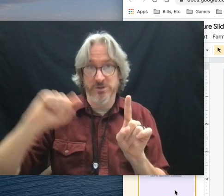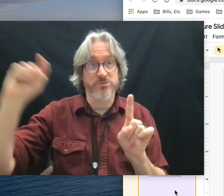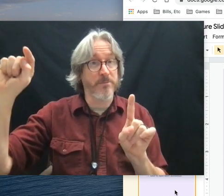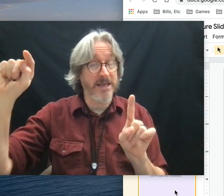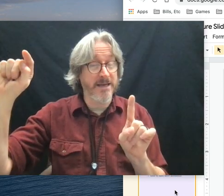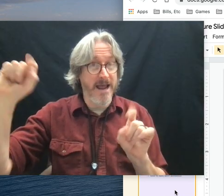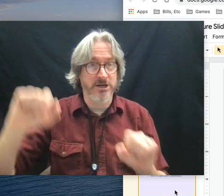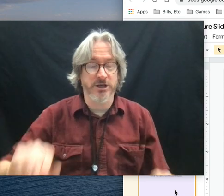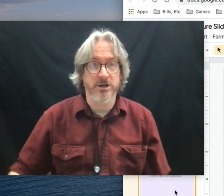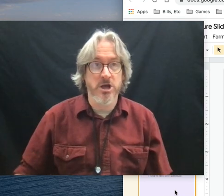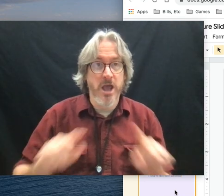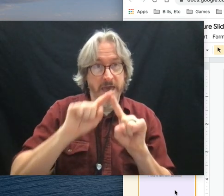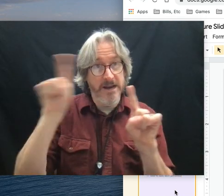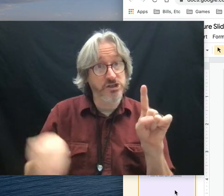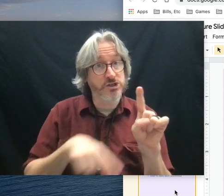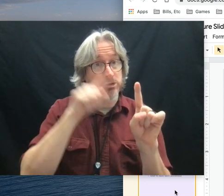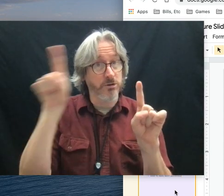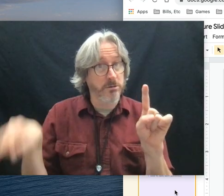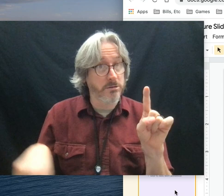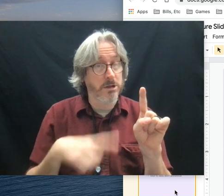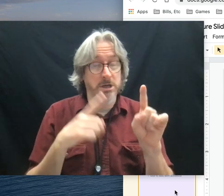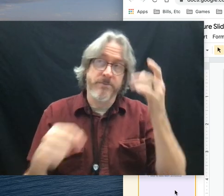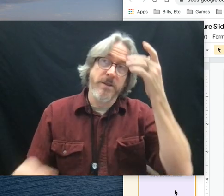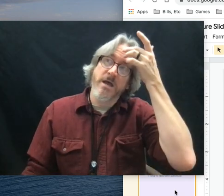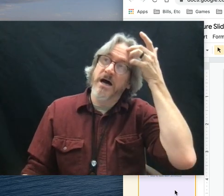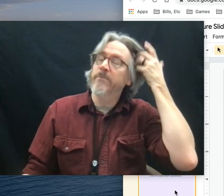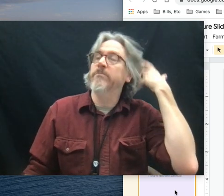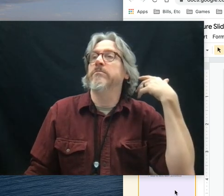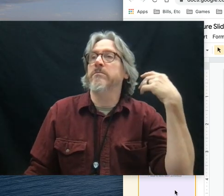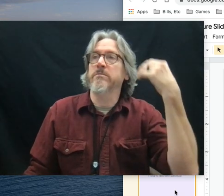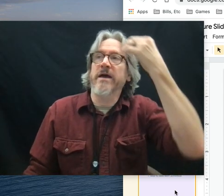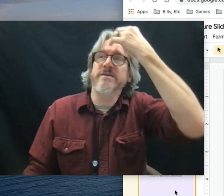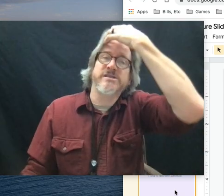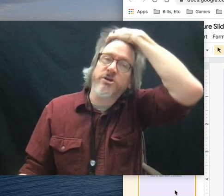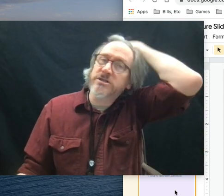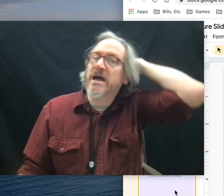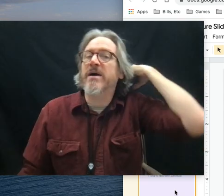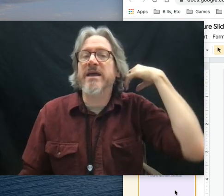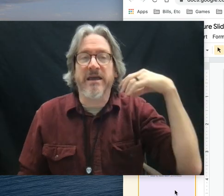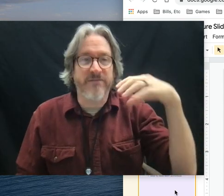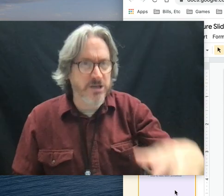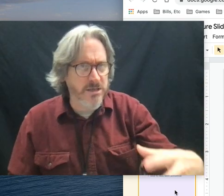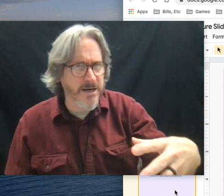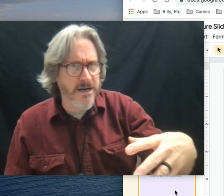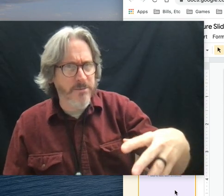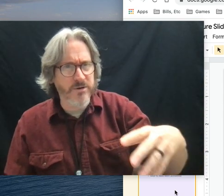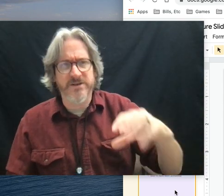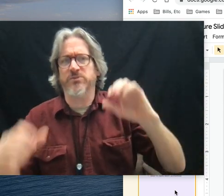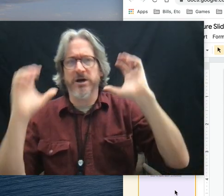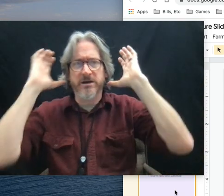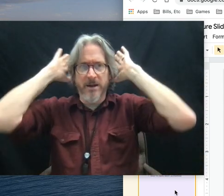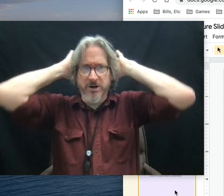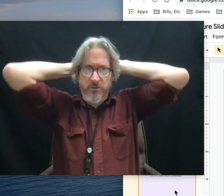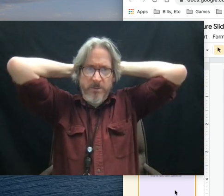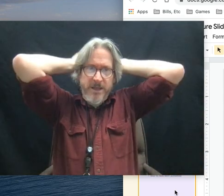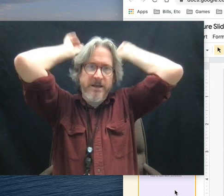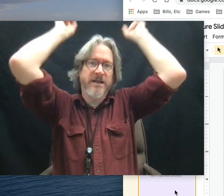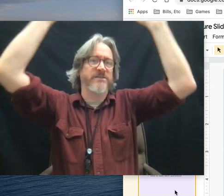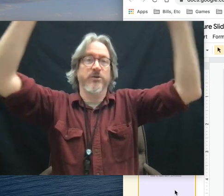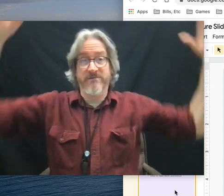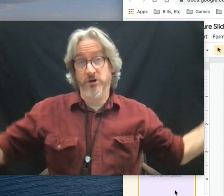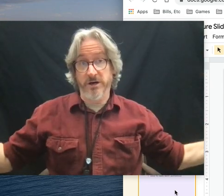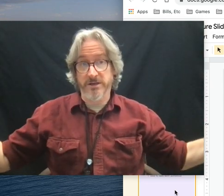it shows repeated action, and then a circle. And this is a good time, if I talked about it in a previous one, I'm going to